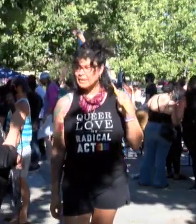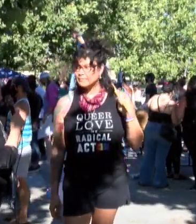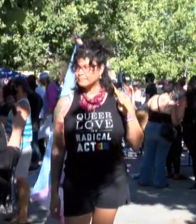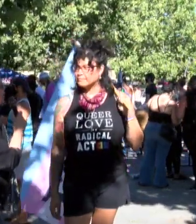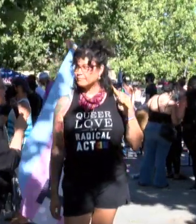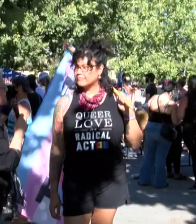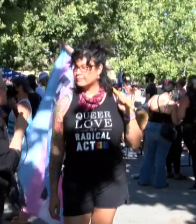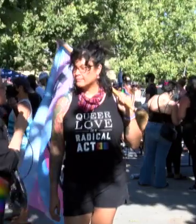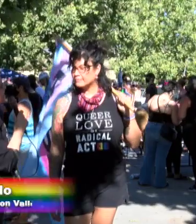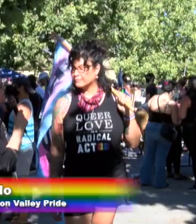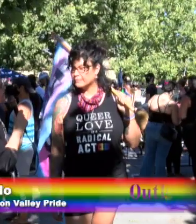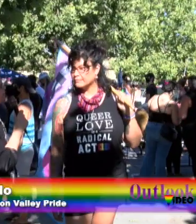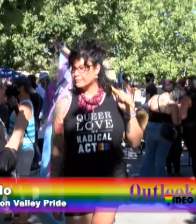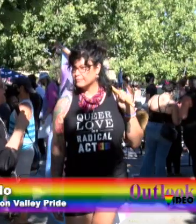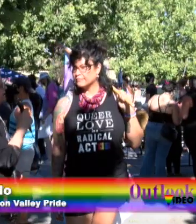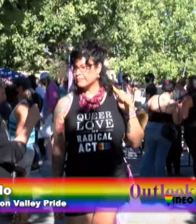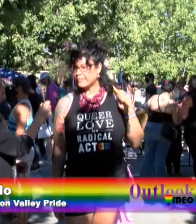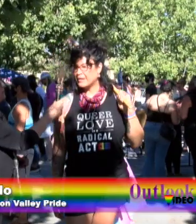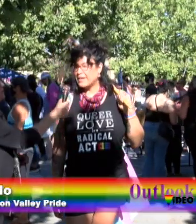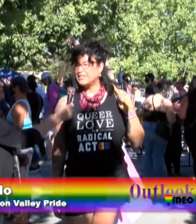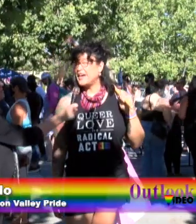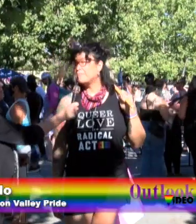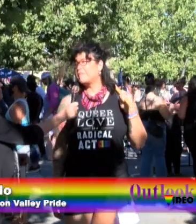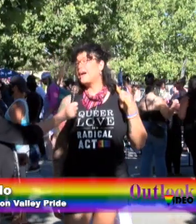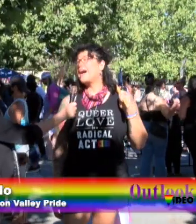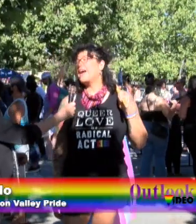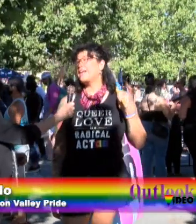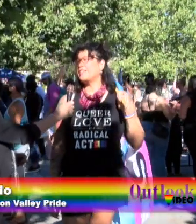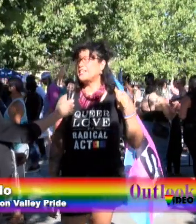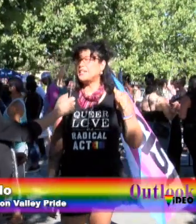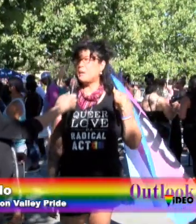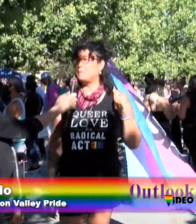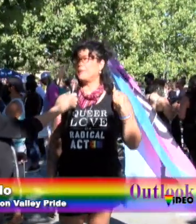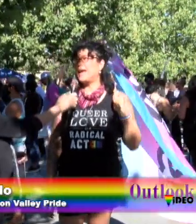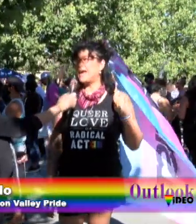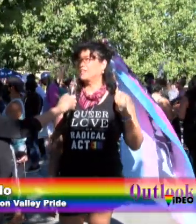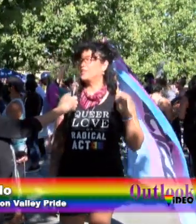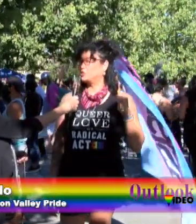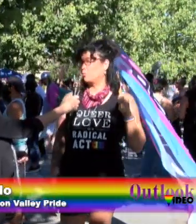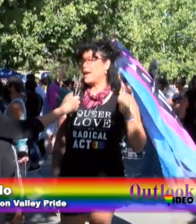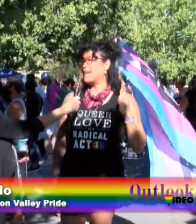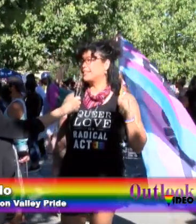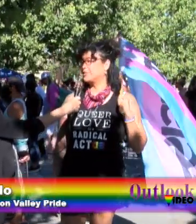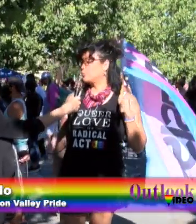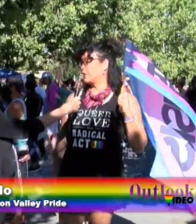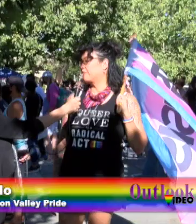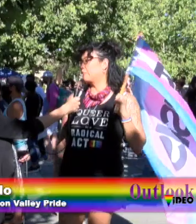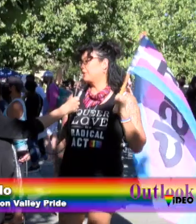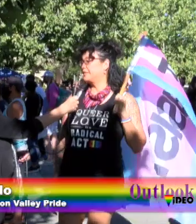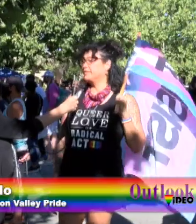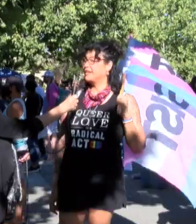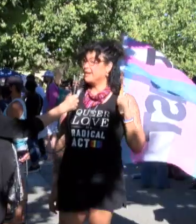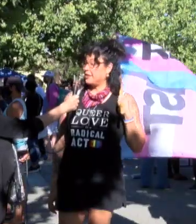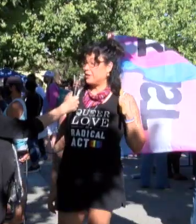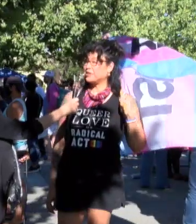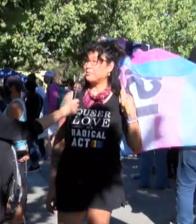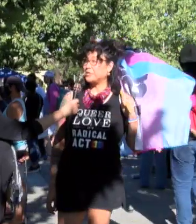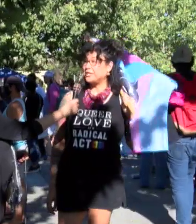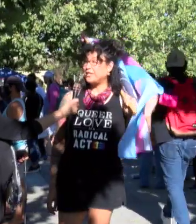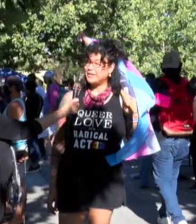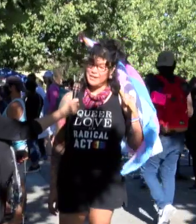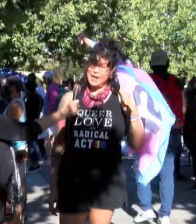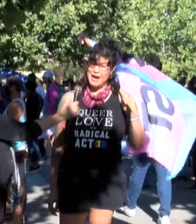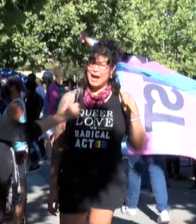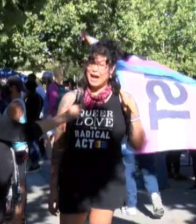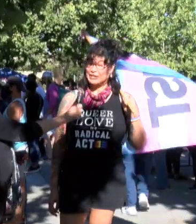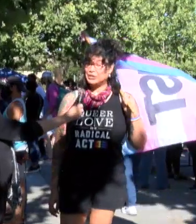So, Sarah, why did you want to do that? To amplify the Black trans and queer voices in our